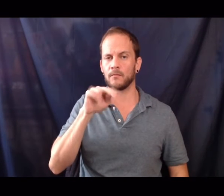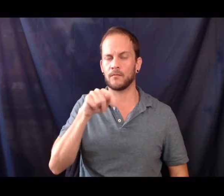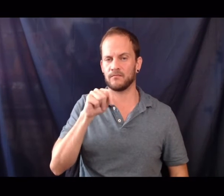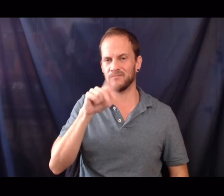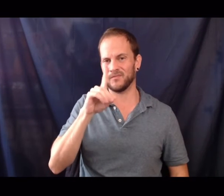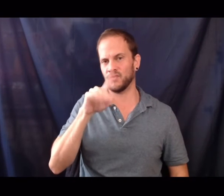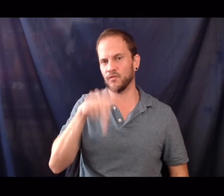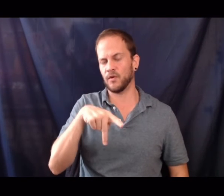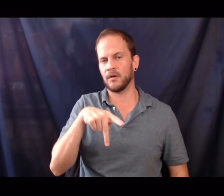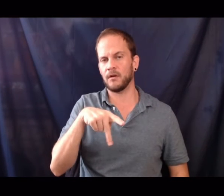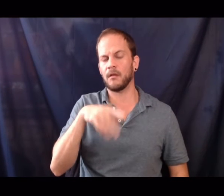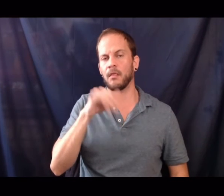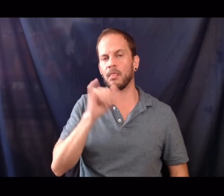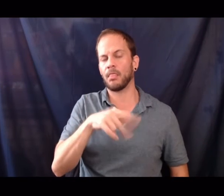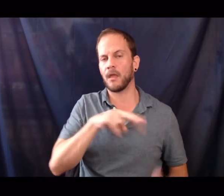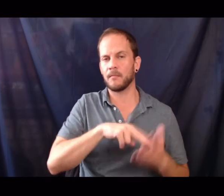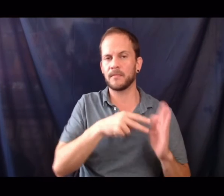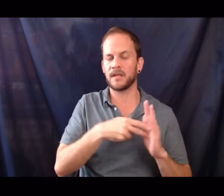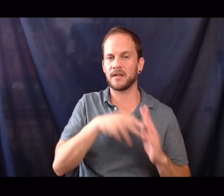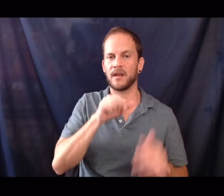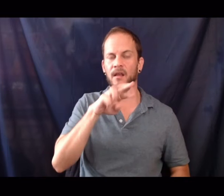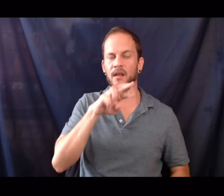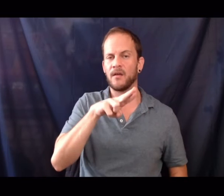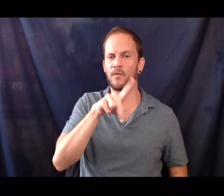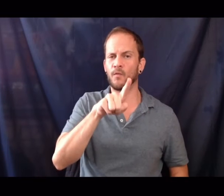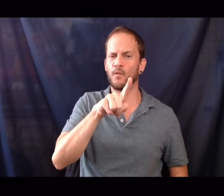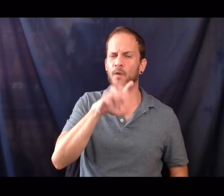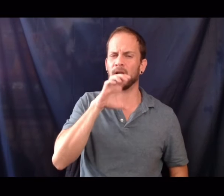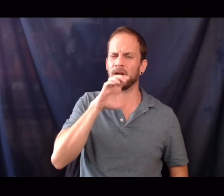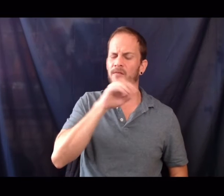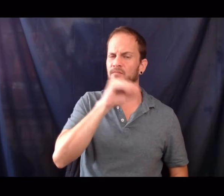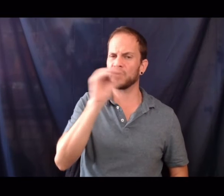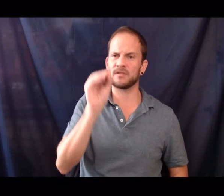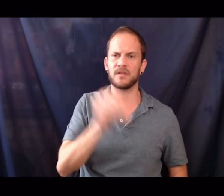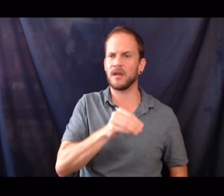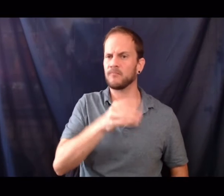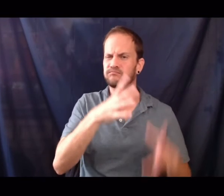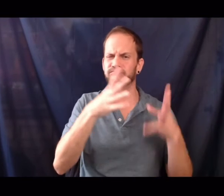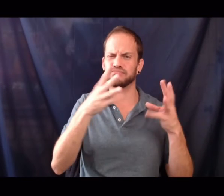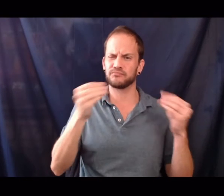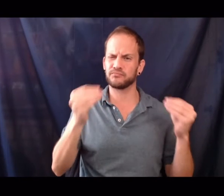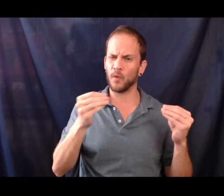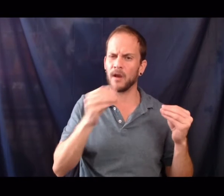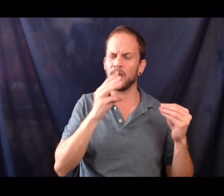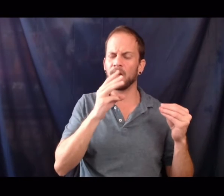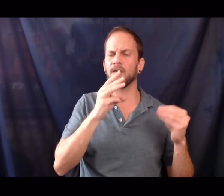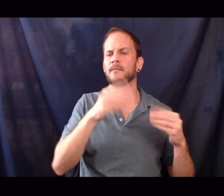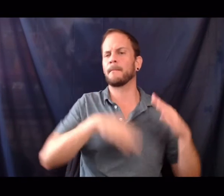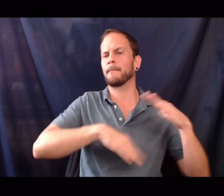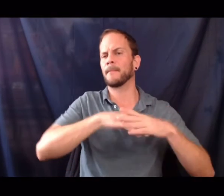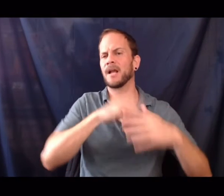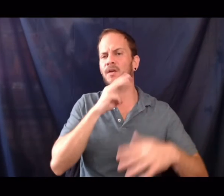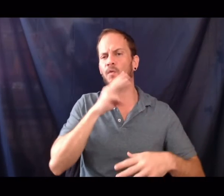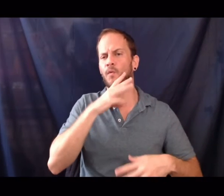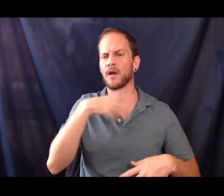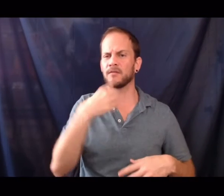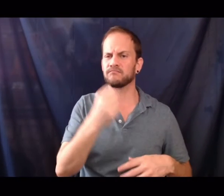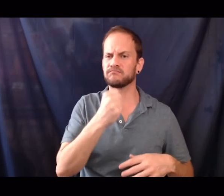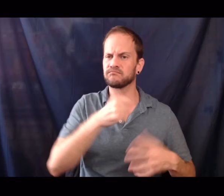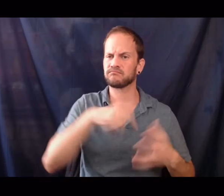saturated with all of the moisture that will remain in gas phase at that temperature. Straight